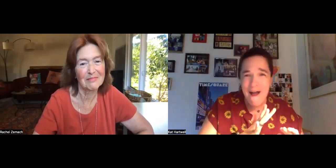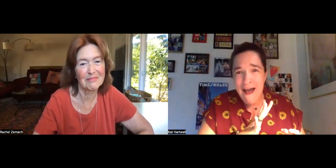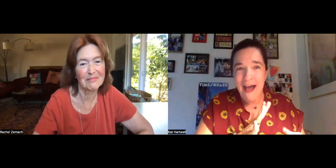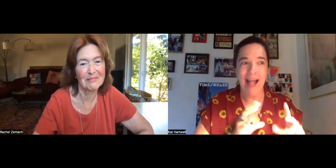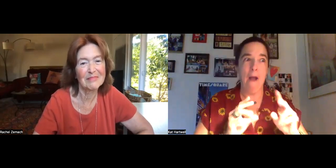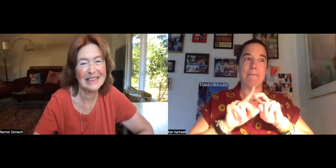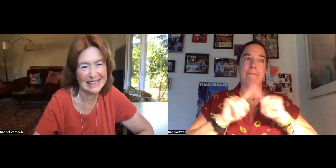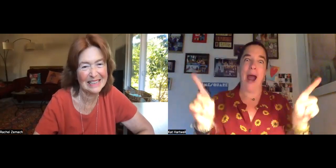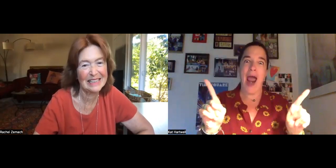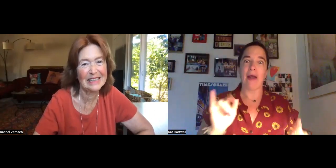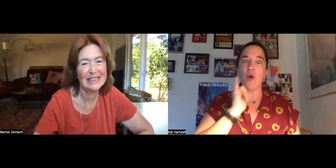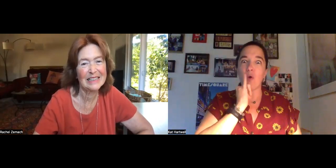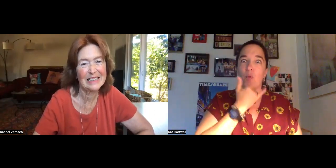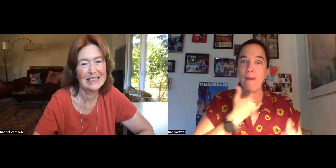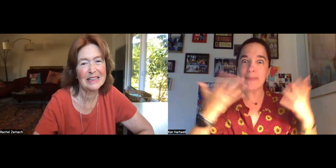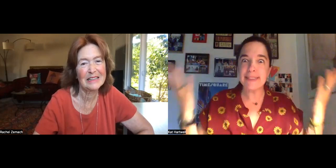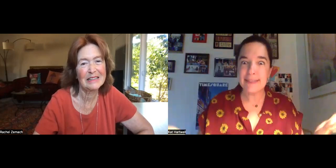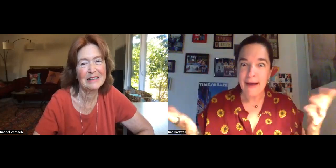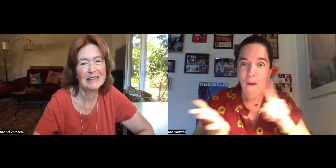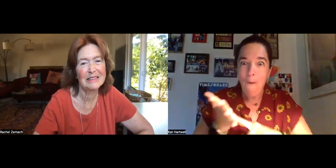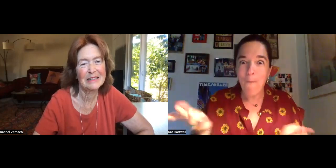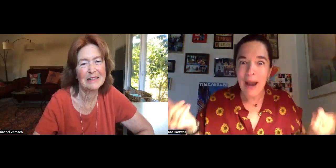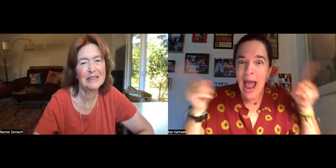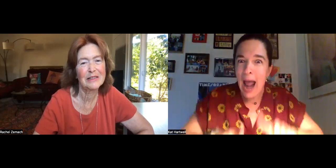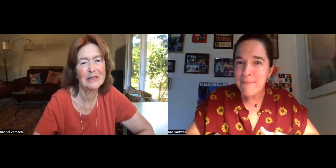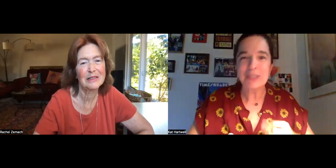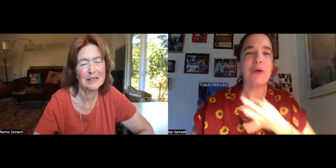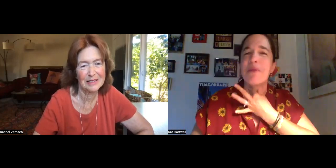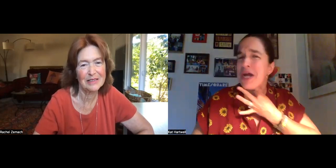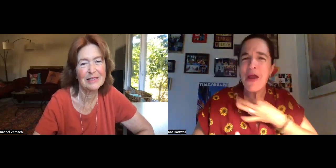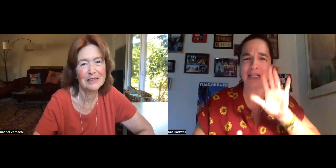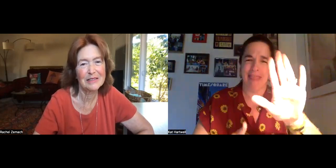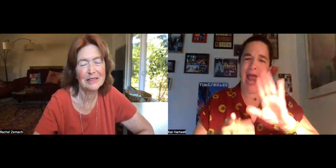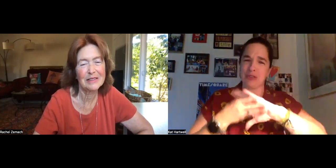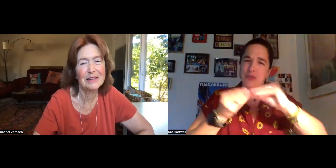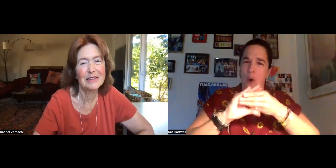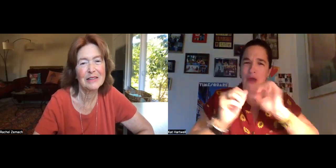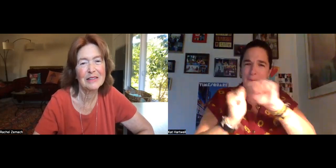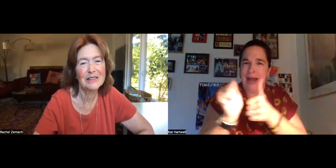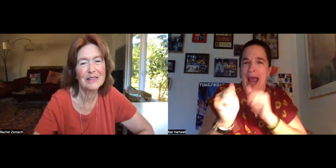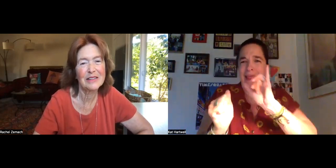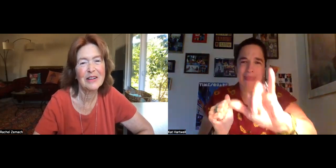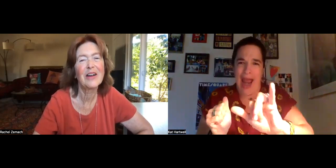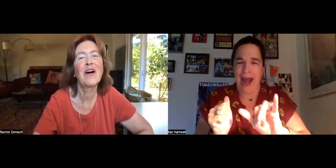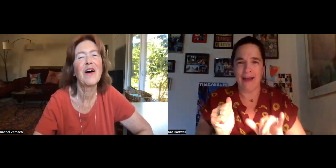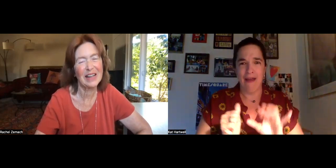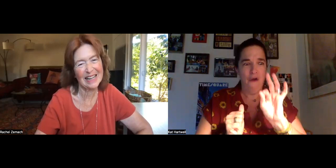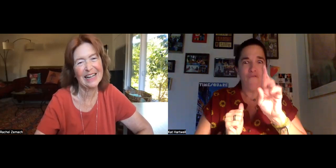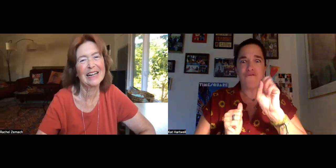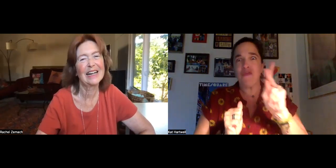Cool. But what happened? I'm curious that story behind that